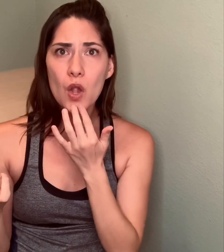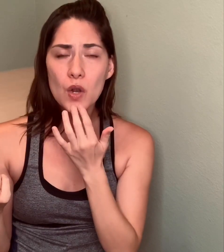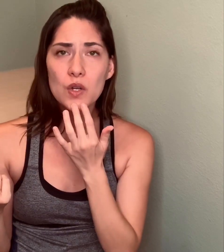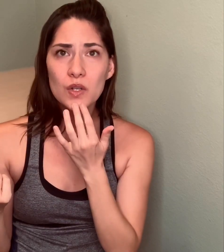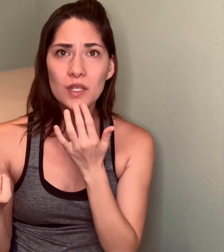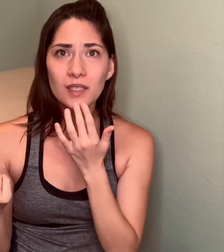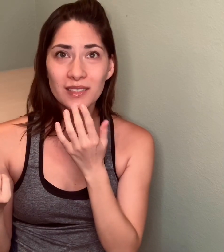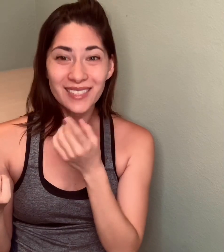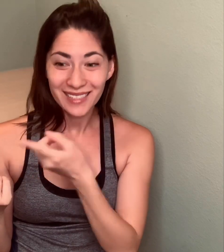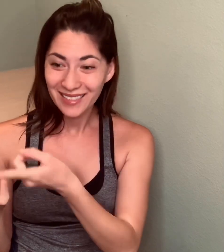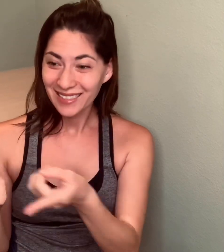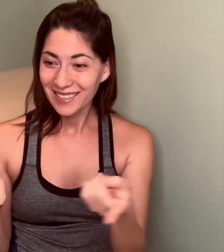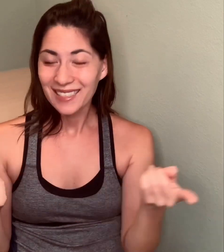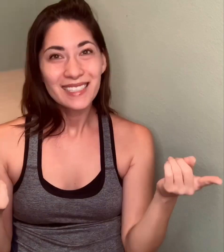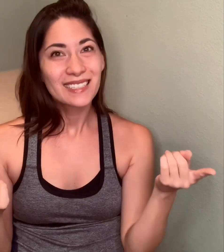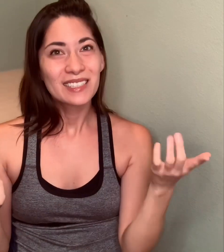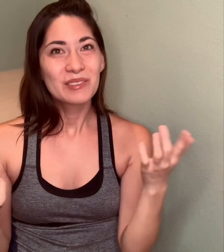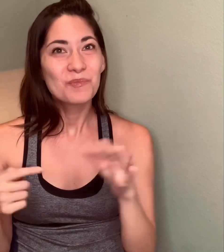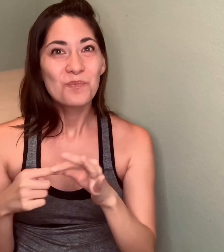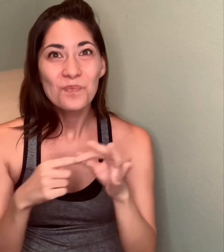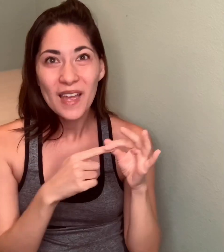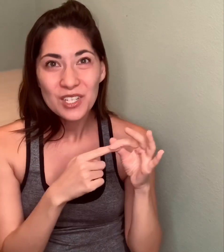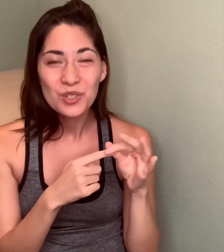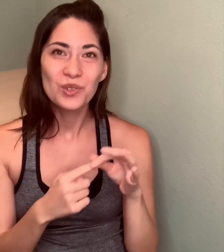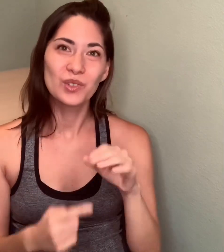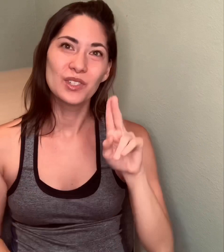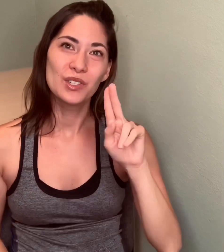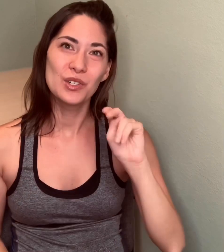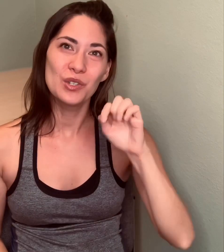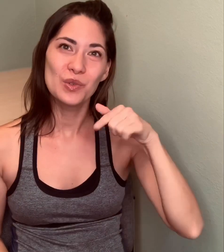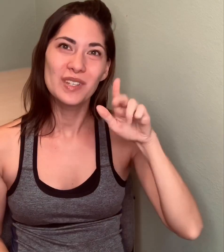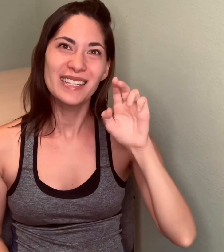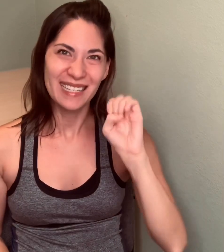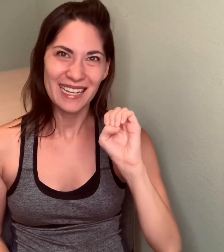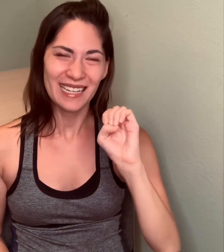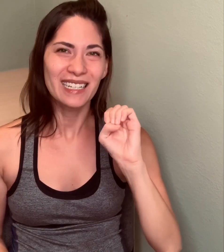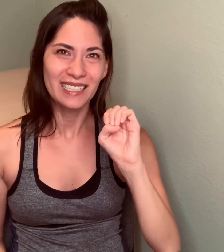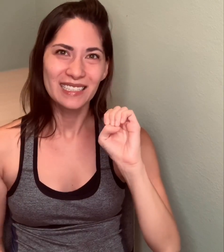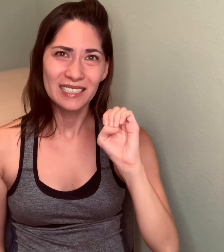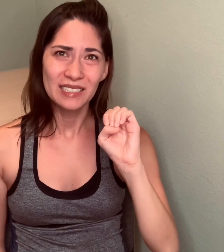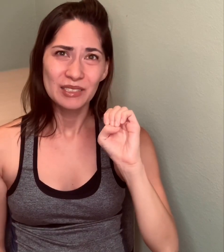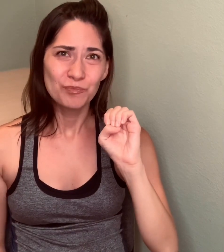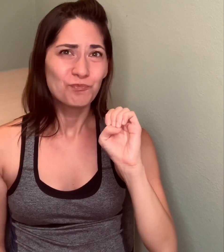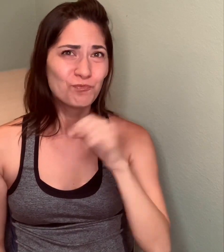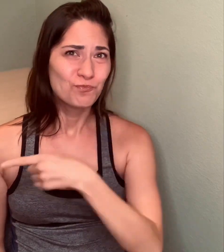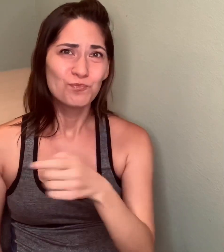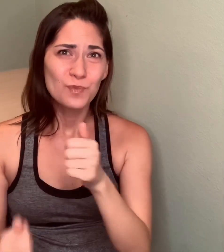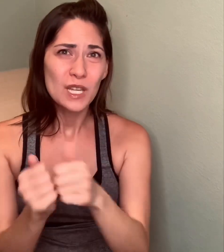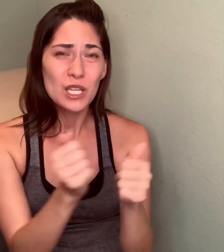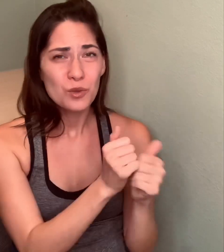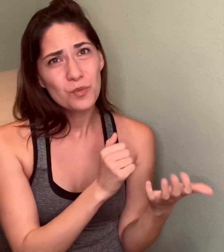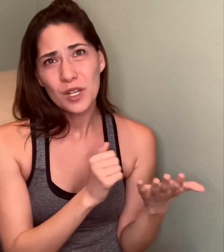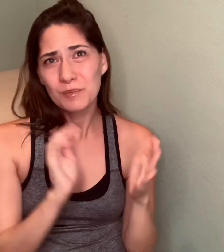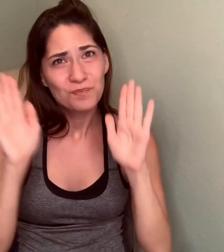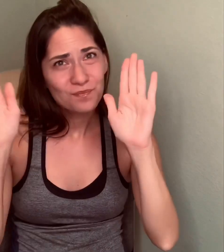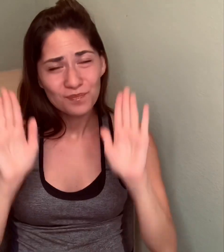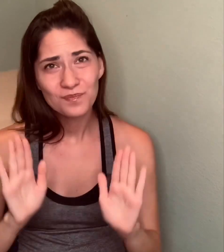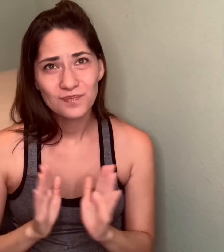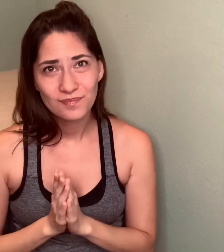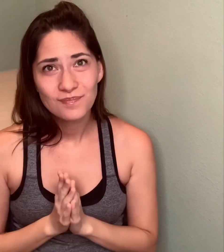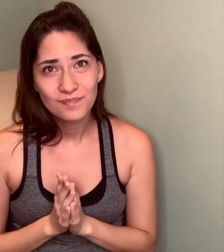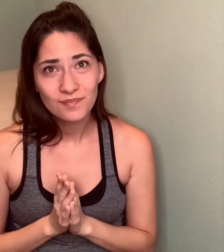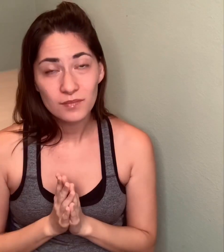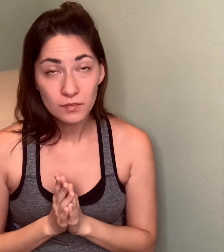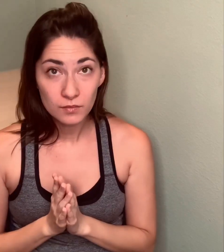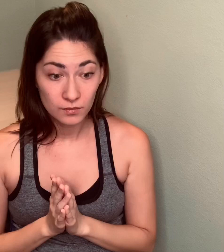and unique, and all families are so beautiful. And so I absolutely love this book. There's also a page that just has